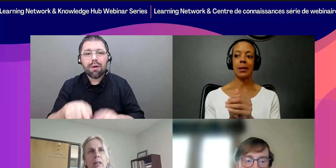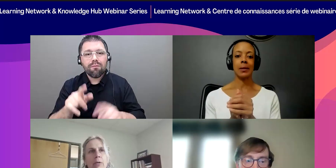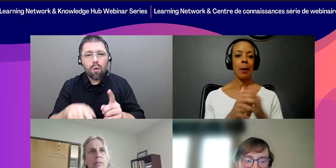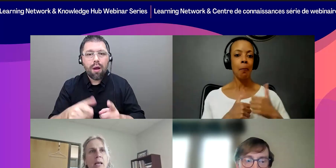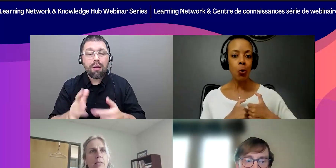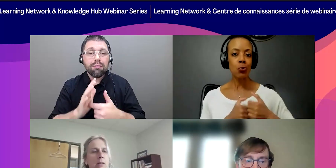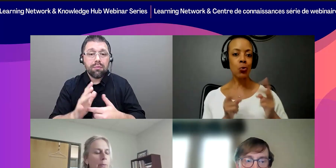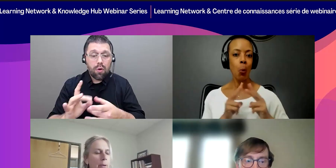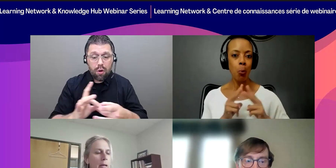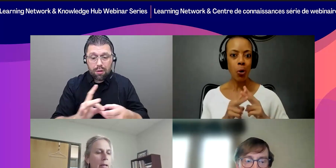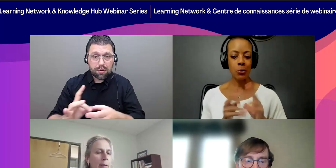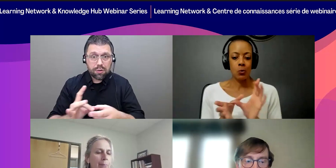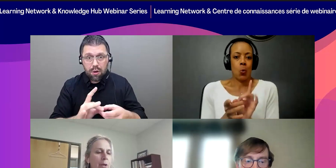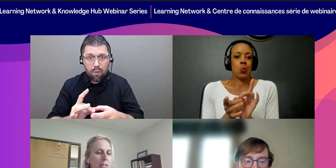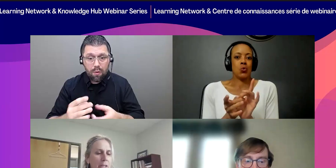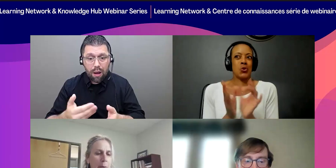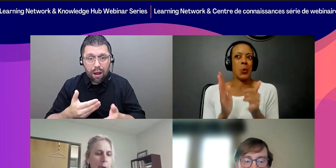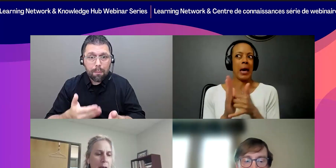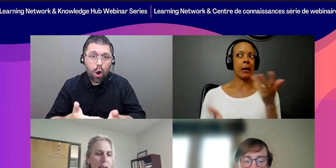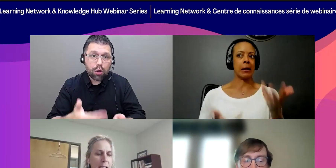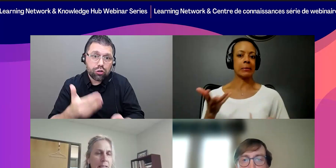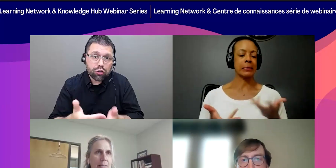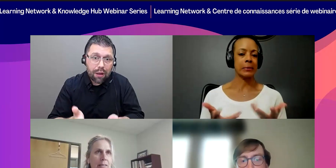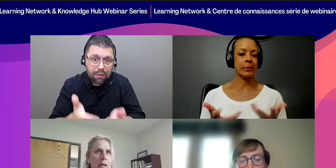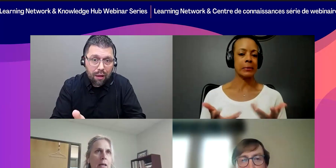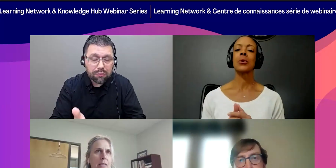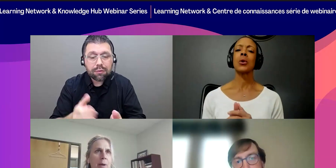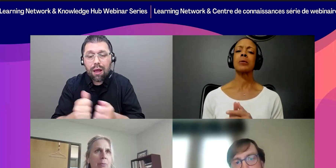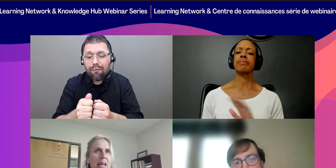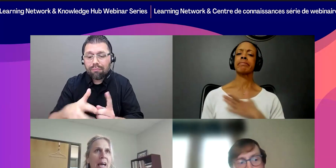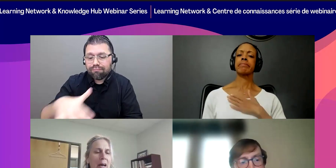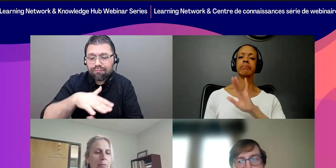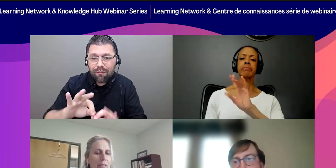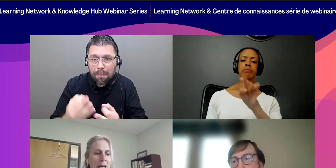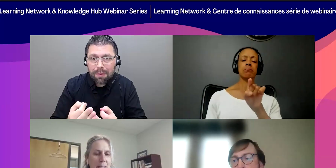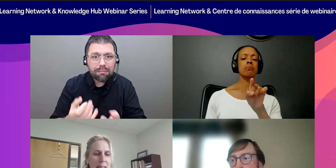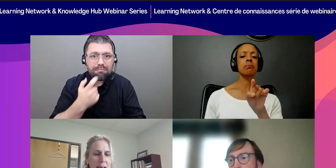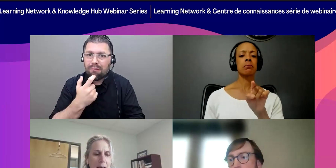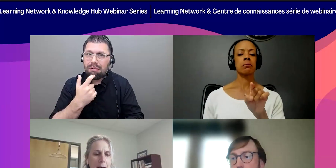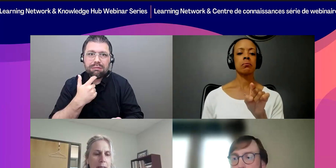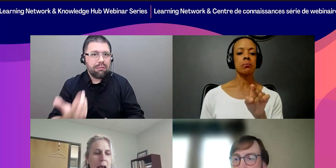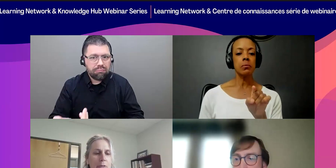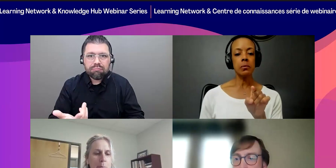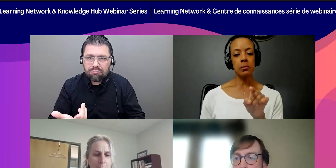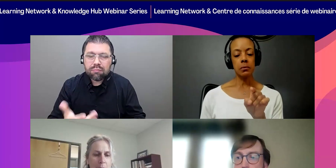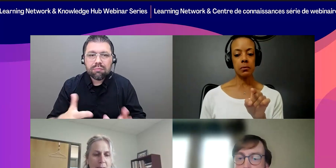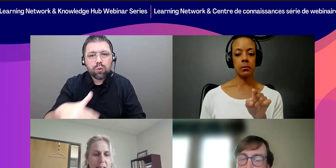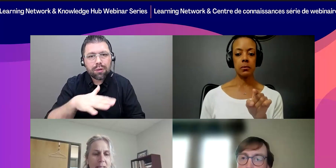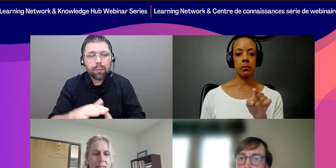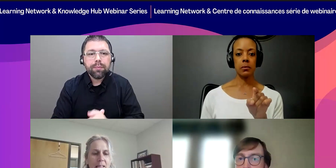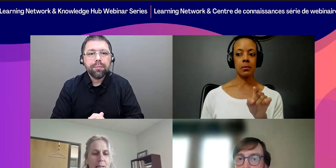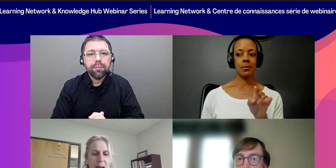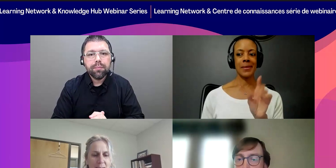that are very close. And so the question that I want to ask is about really how do